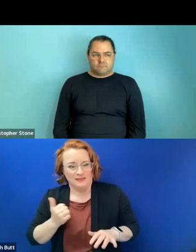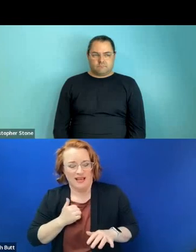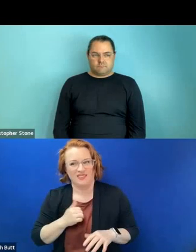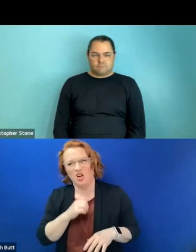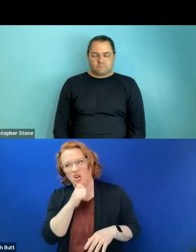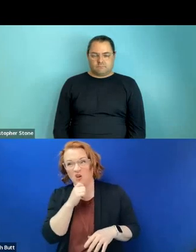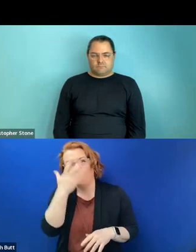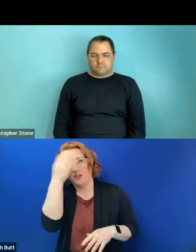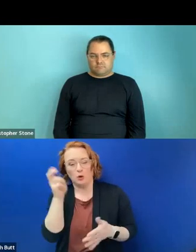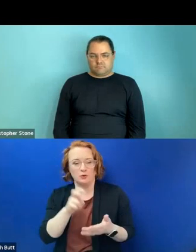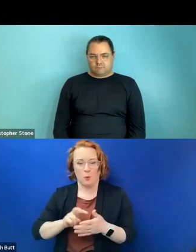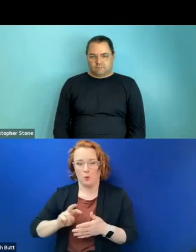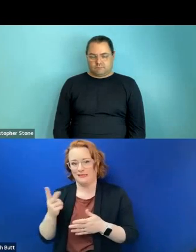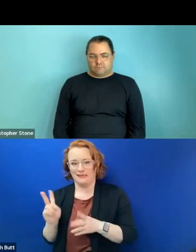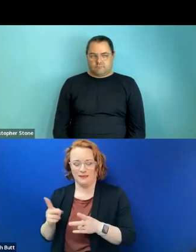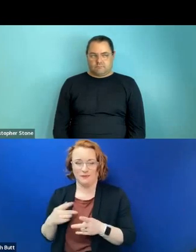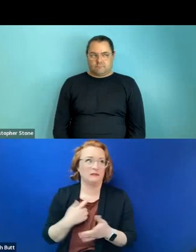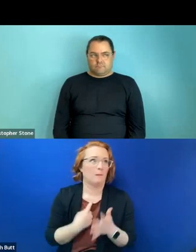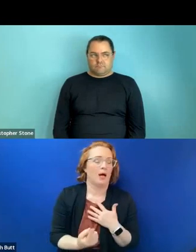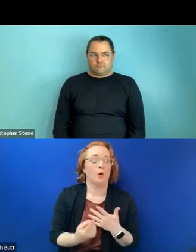a second interpreter. Those things happen.